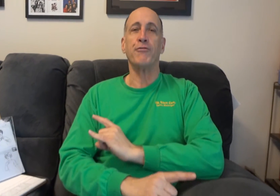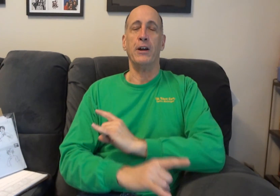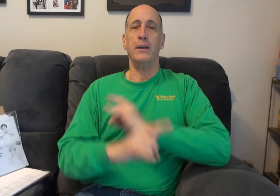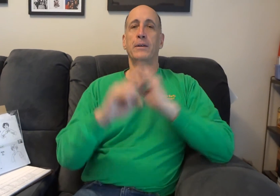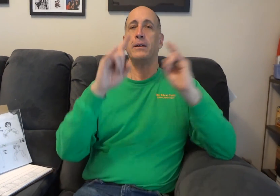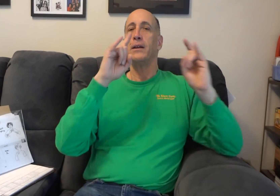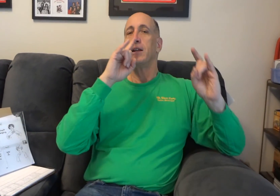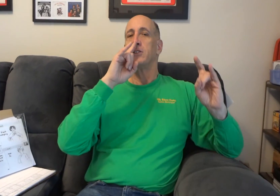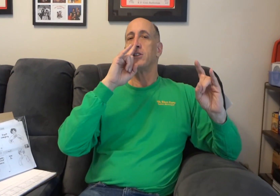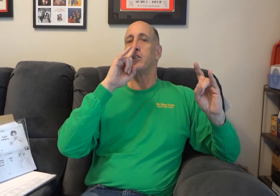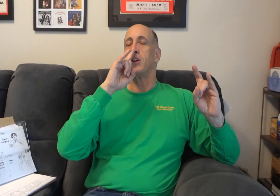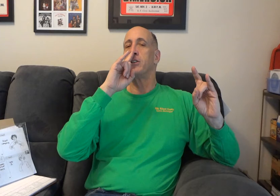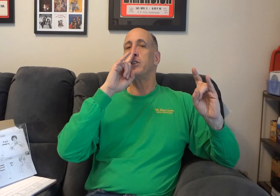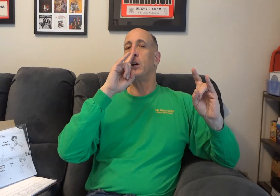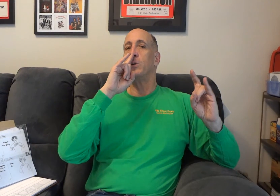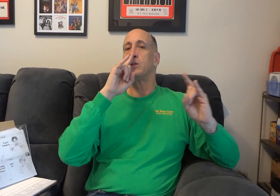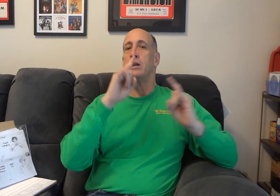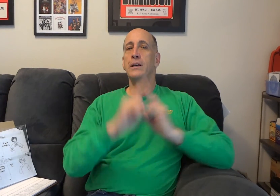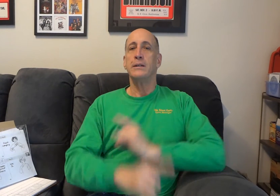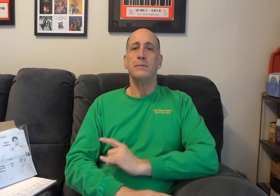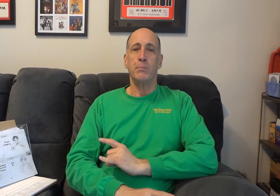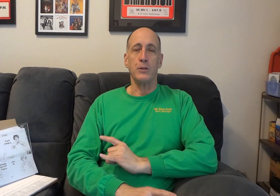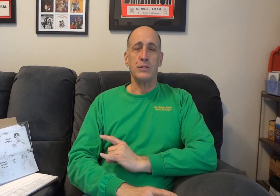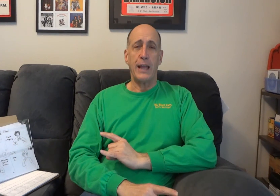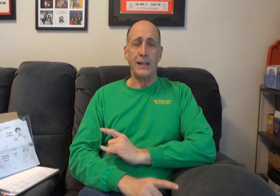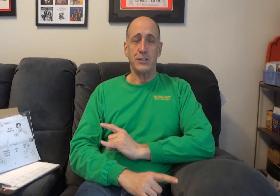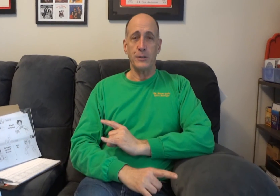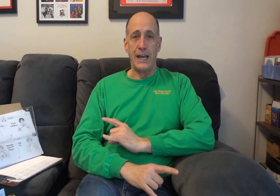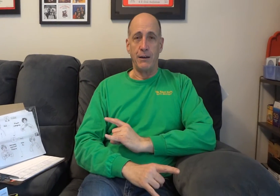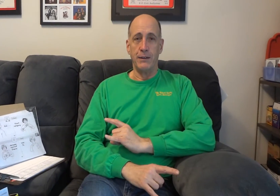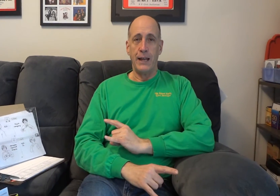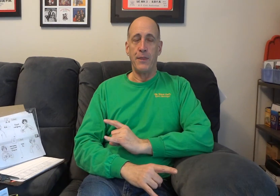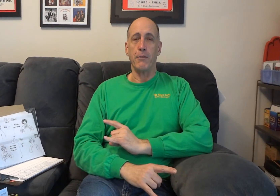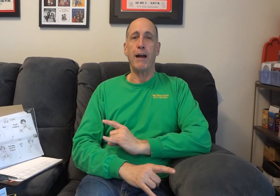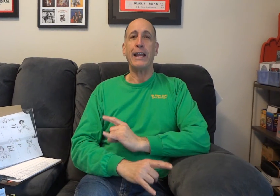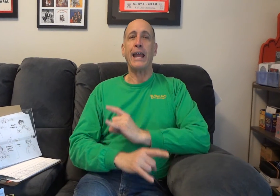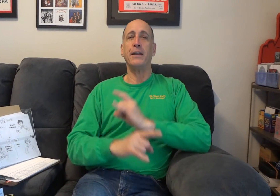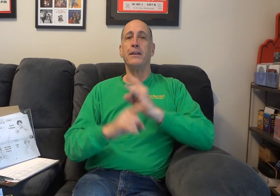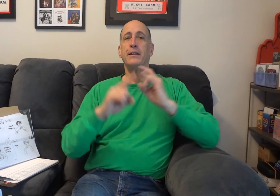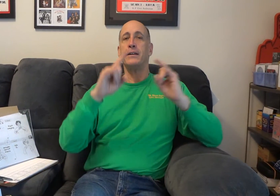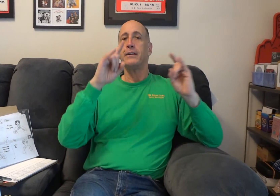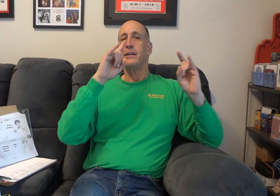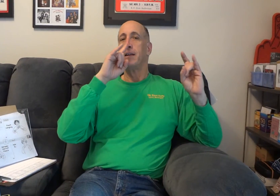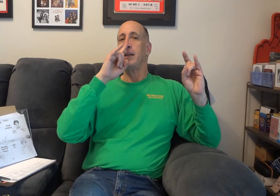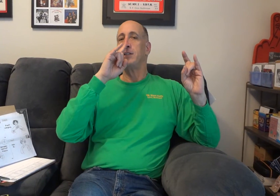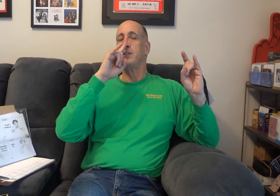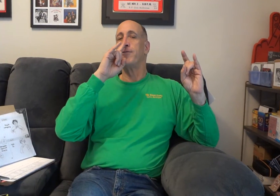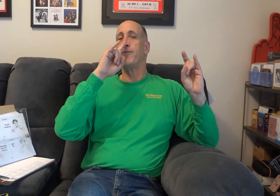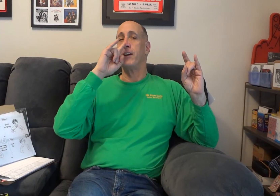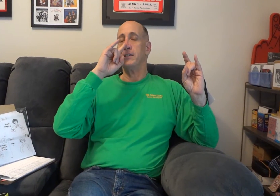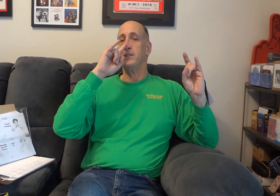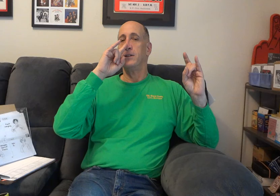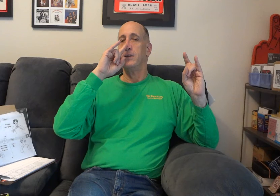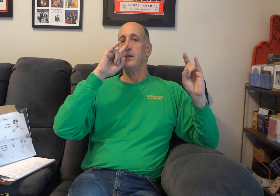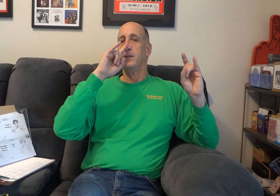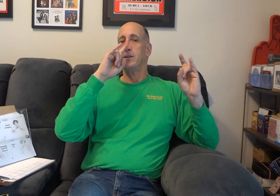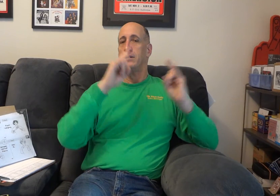front. Starts on your nose, both hands go down, and the right hand is in front.